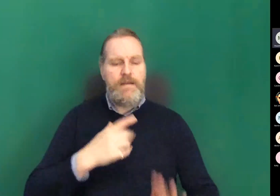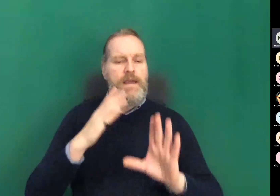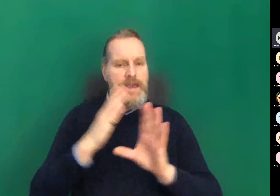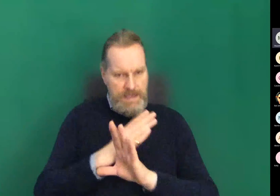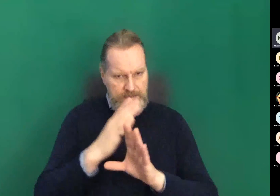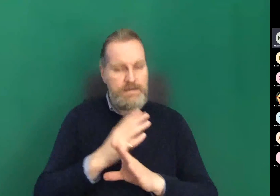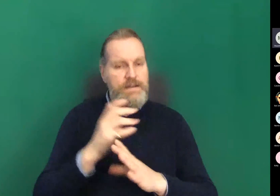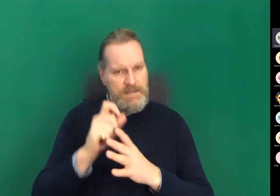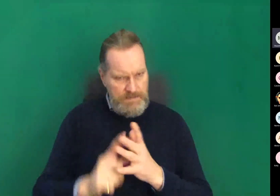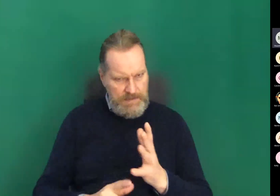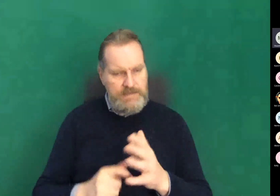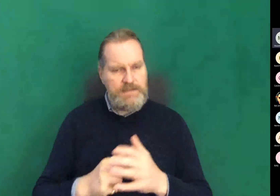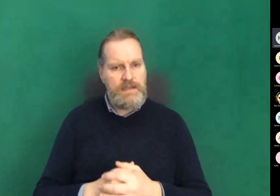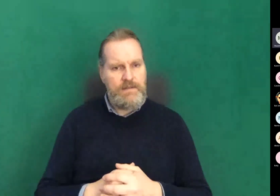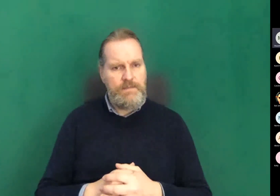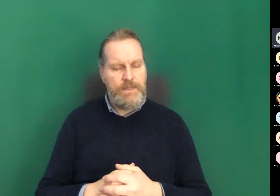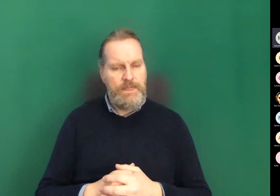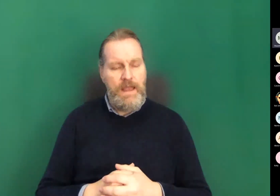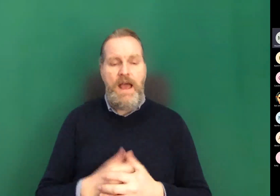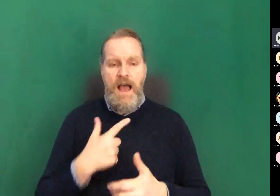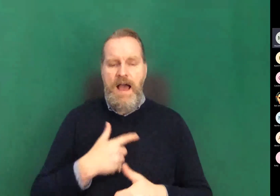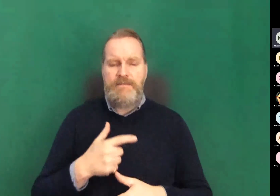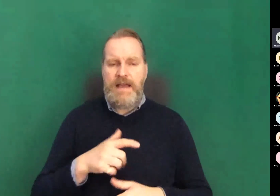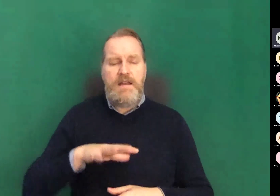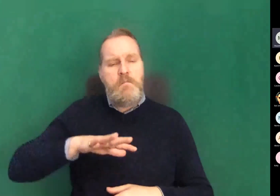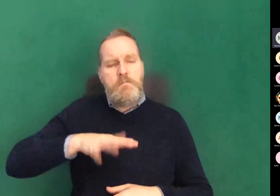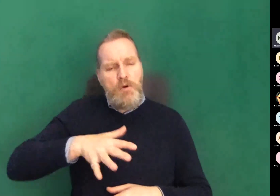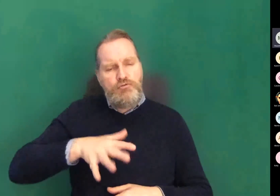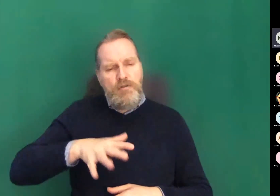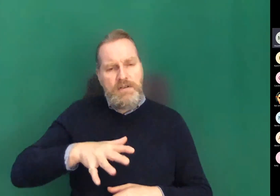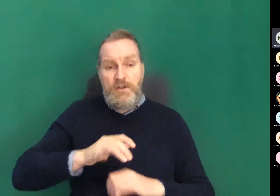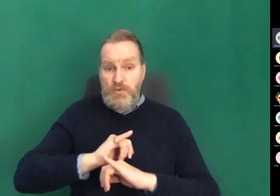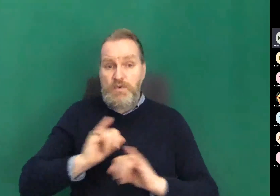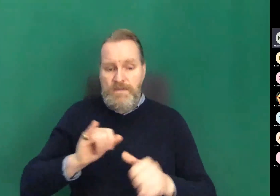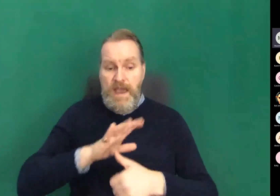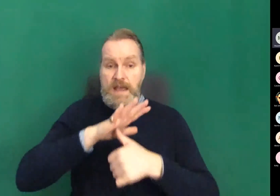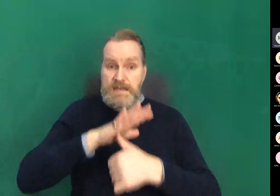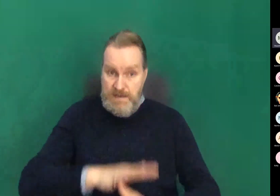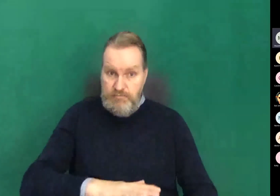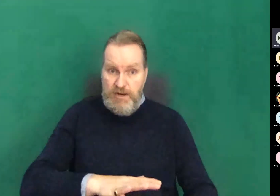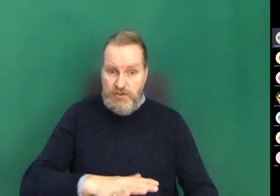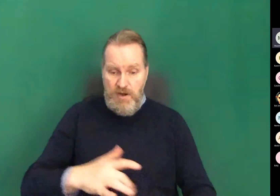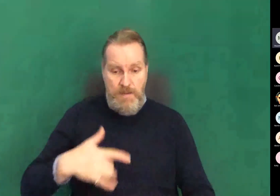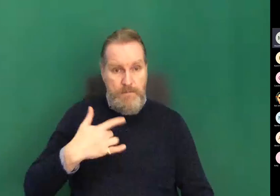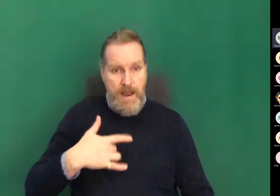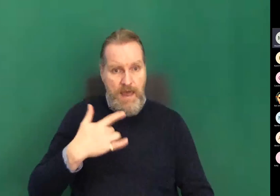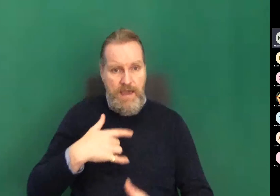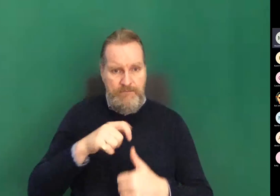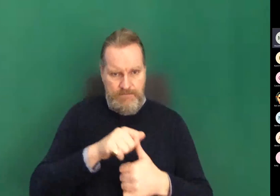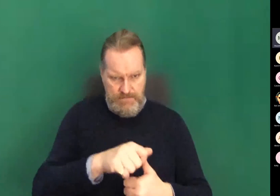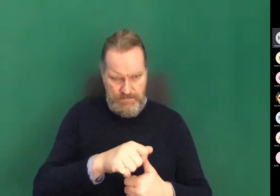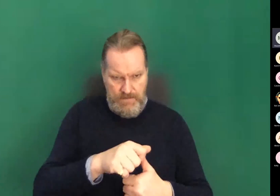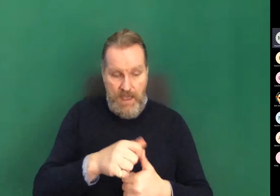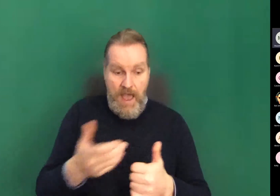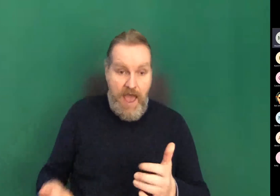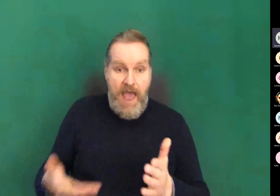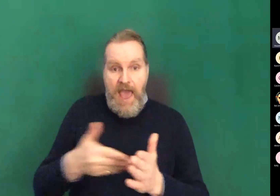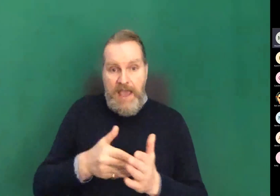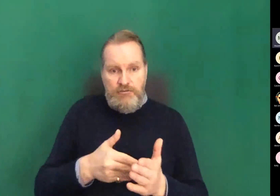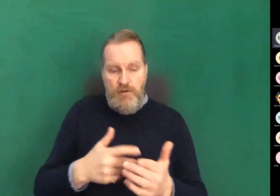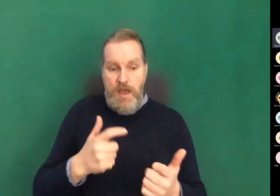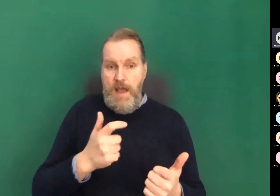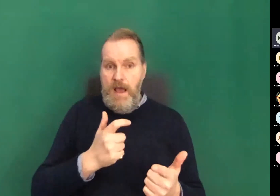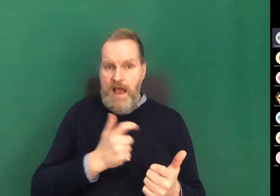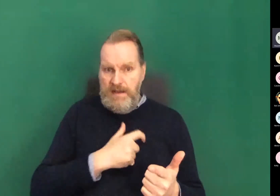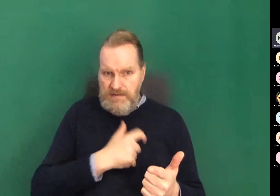have suffered from moderate to severe depression most of my life. I have additional bolt-ons in the form of anxiety, paranoia, and a